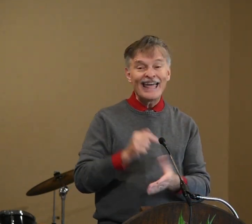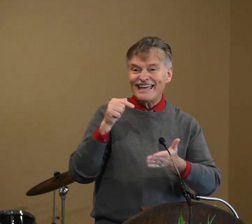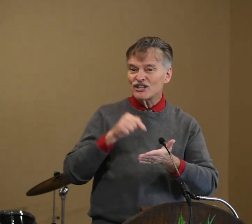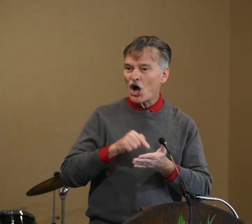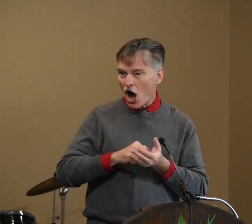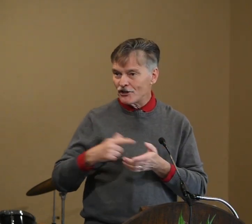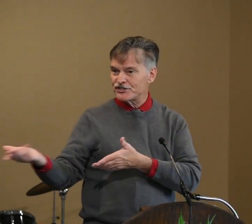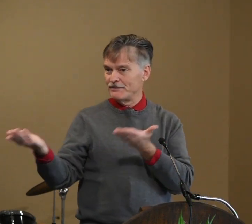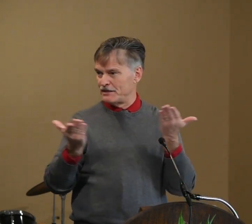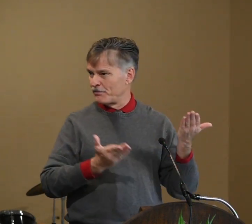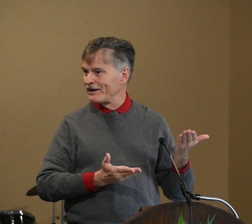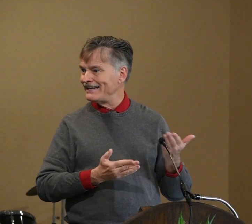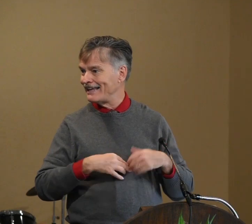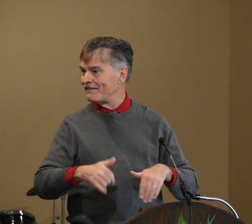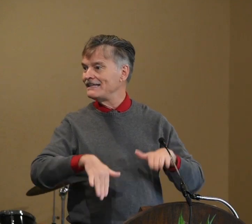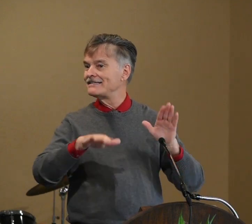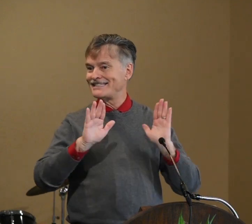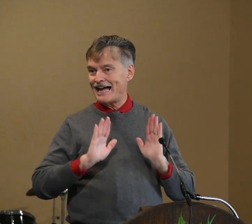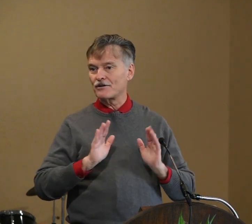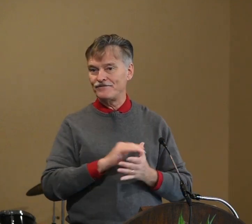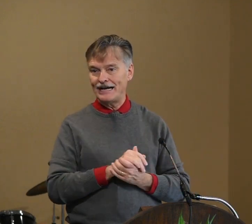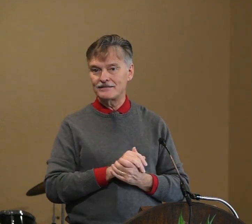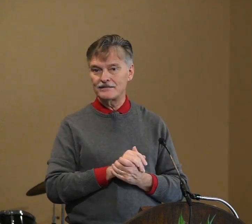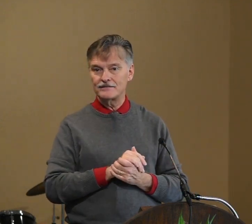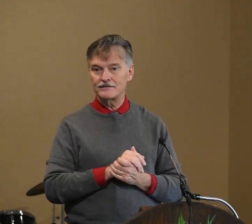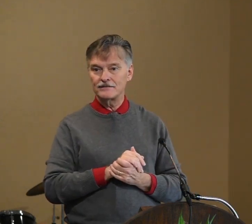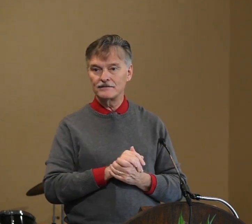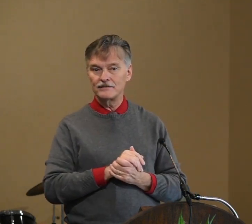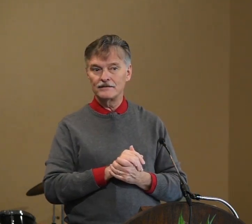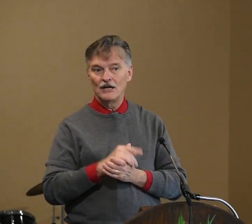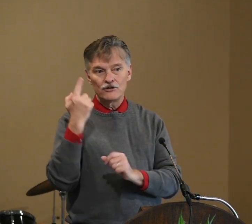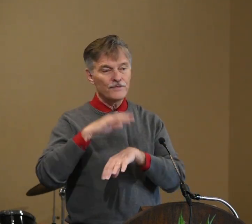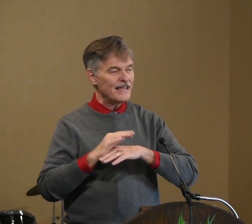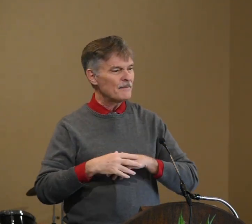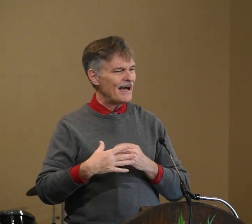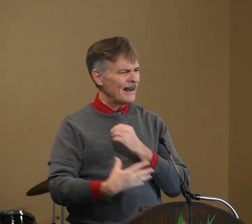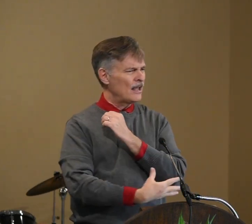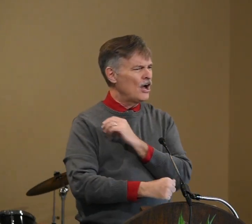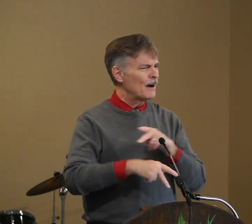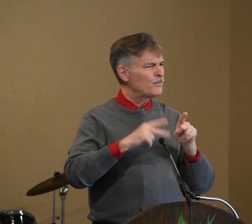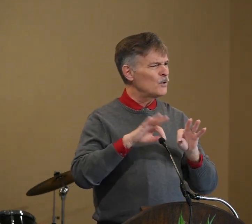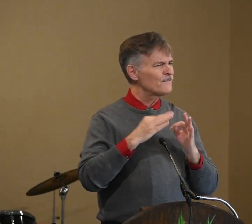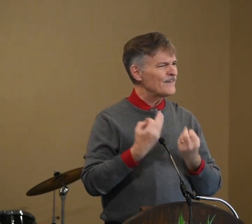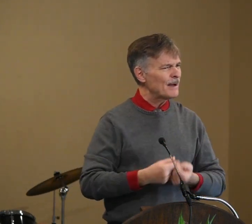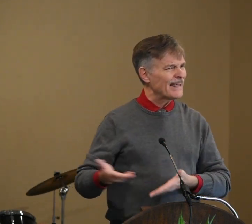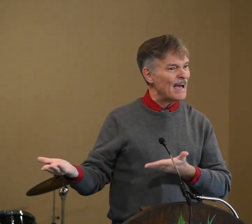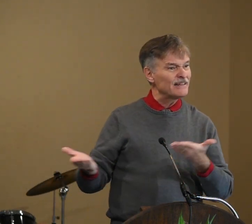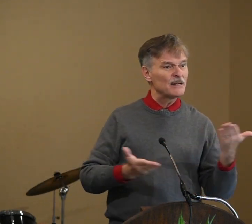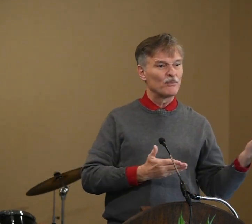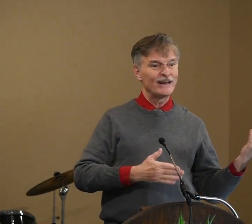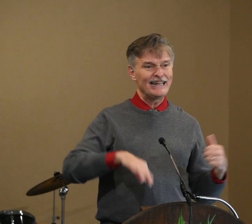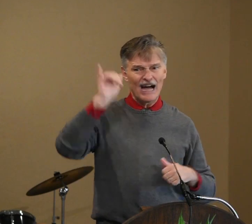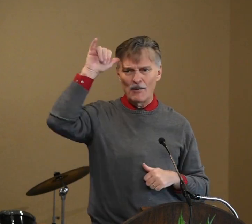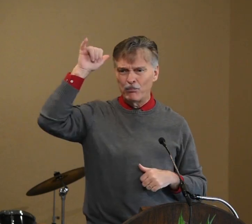it cost them to bring these sacrifices. You think about a poor family having to bring a